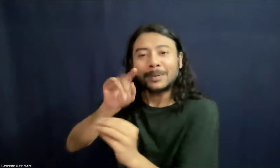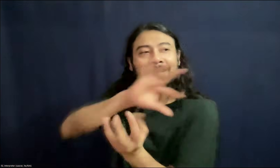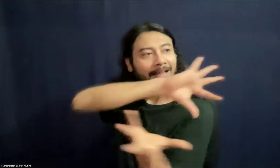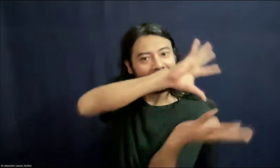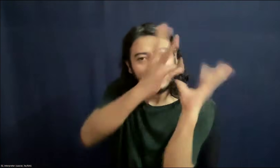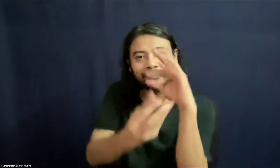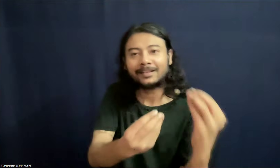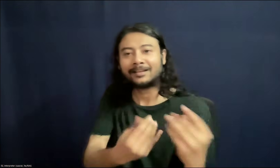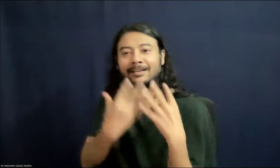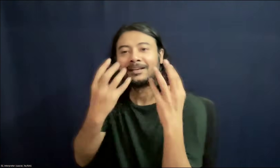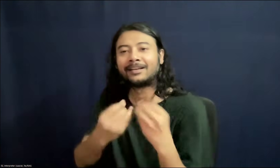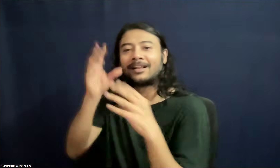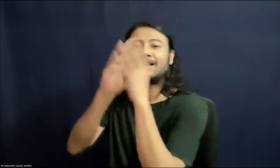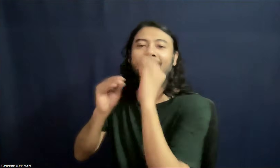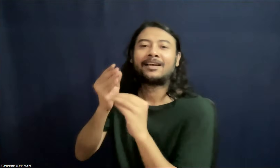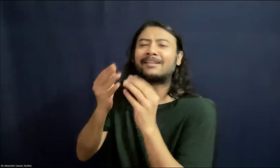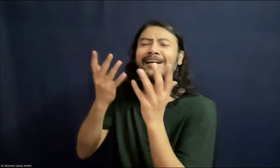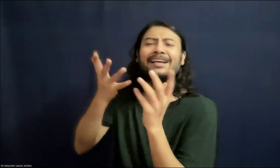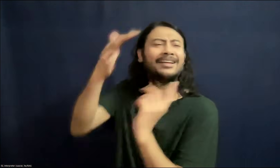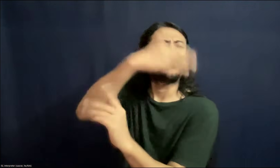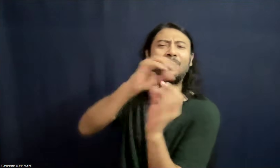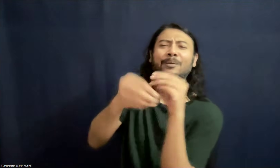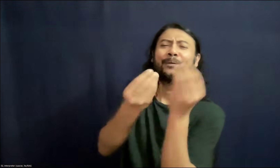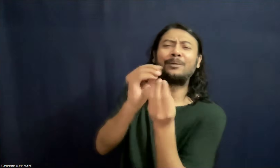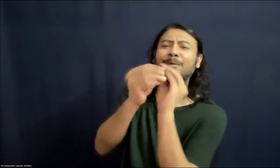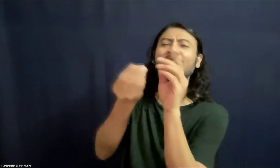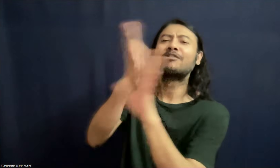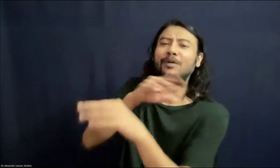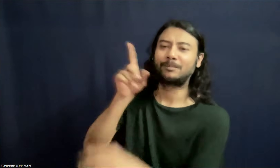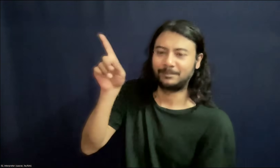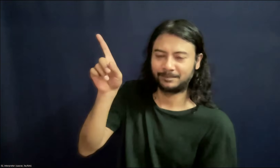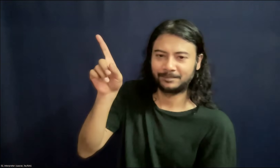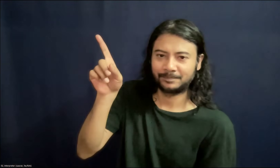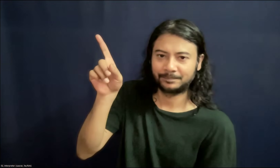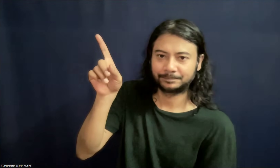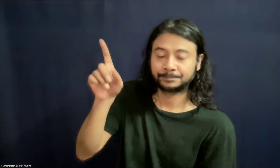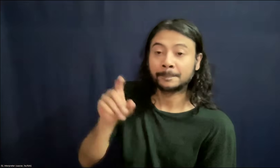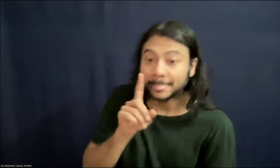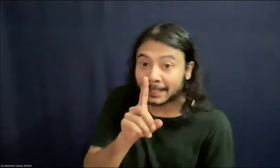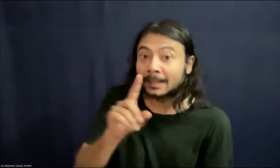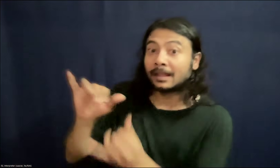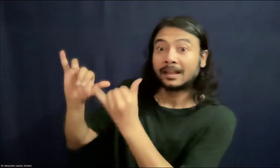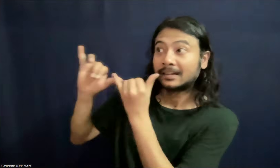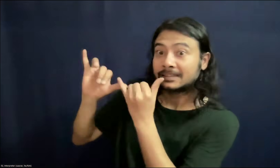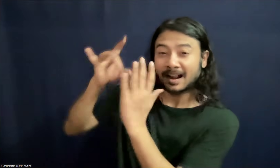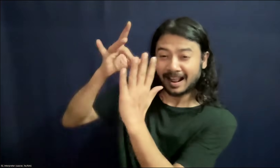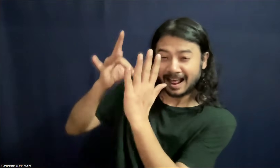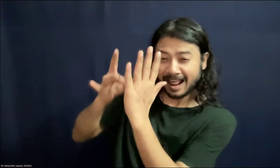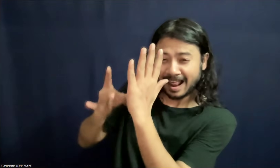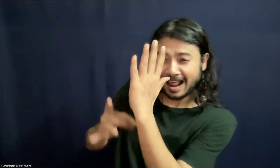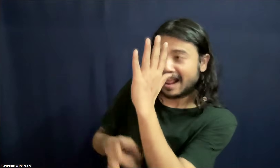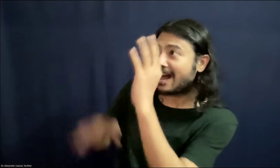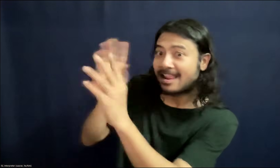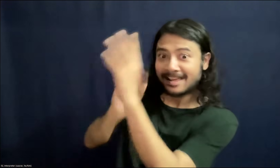But a devotee is above everything else. After knowing Krishna, he starts